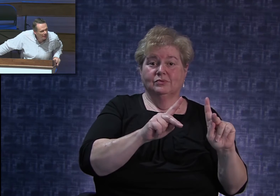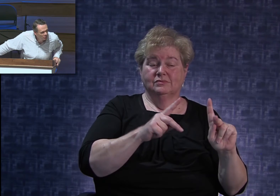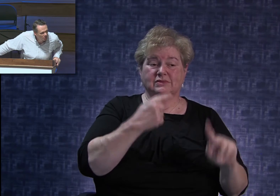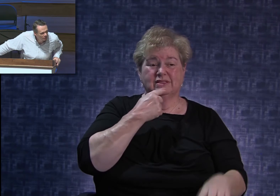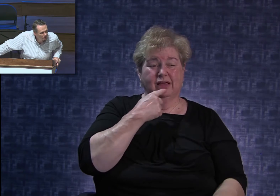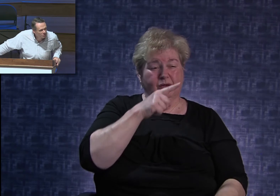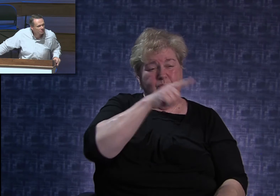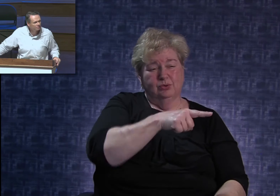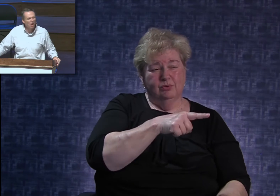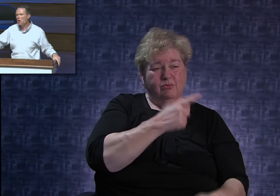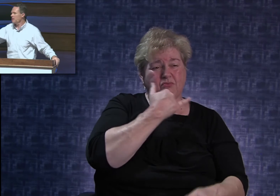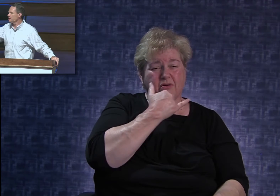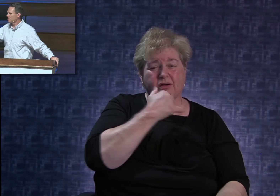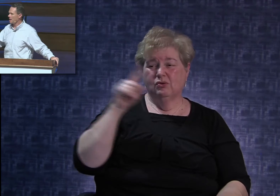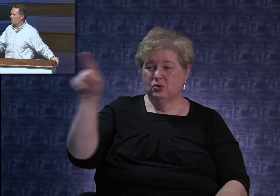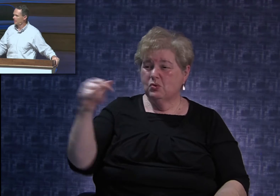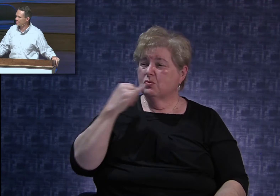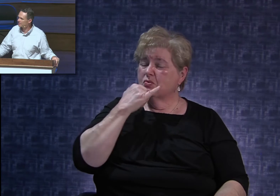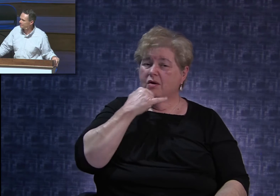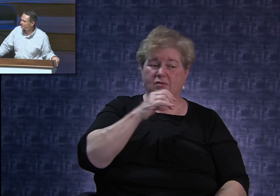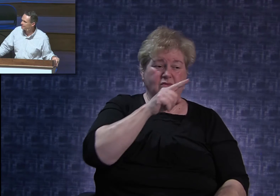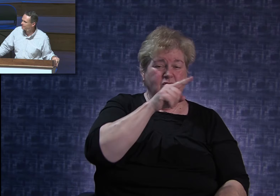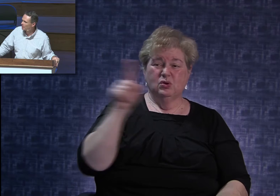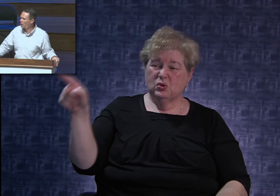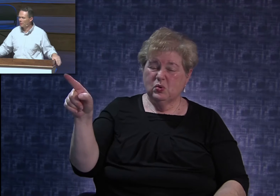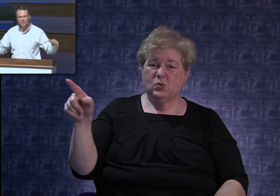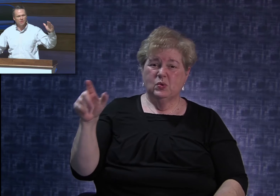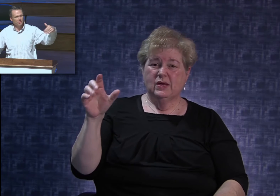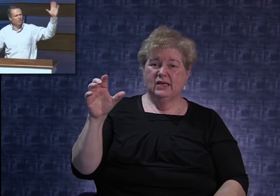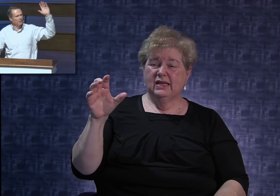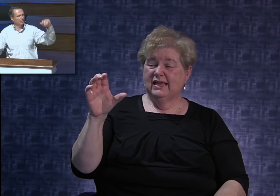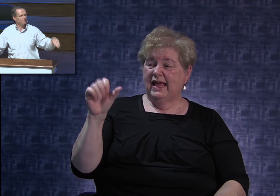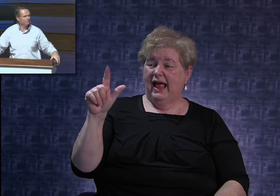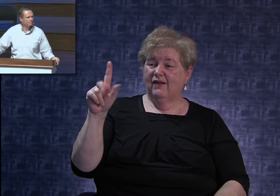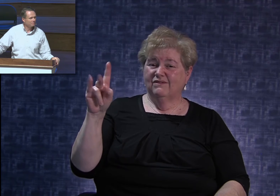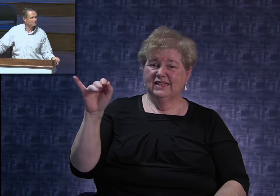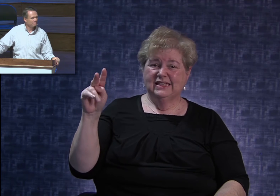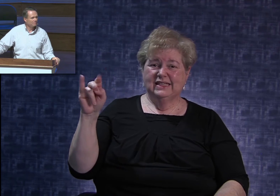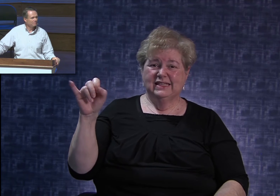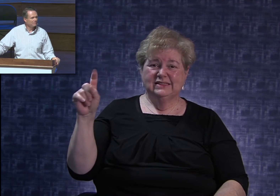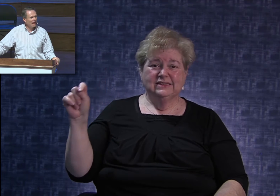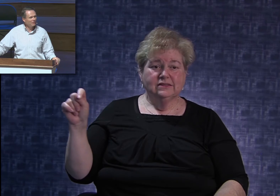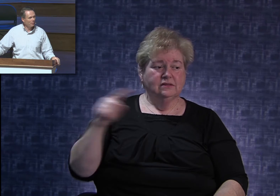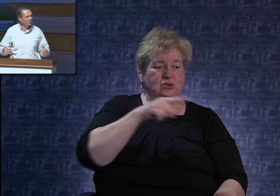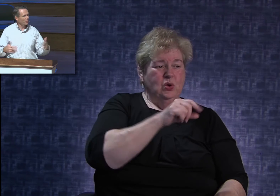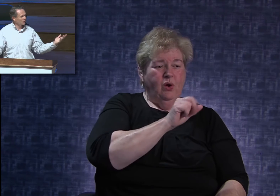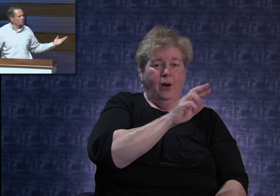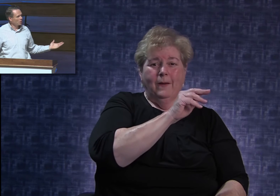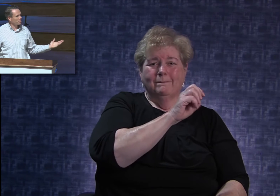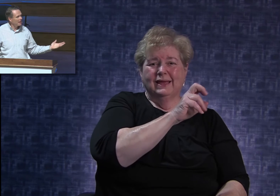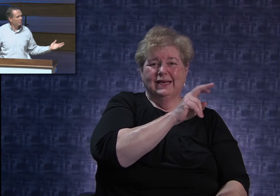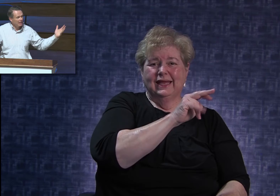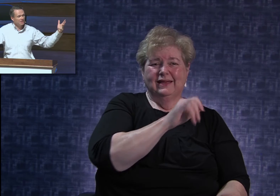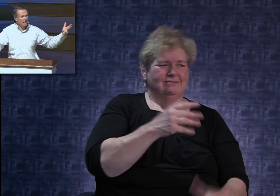particular labels on folks. Oh, he's just a Calvinist. Oh, he's just an Arminian. And half the time, we don't even know what